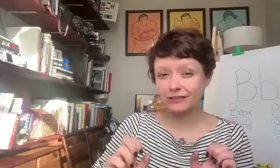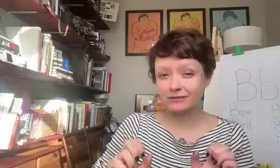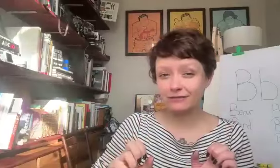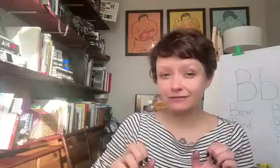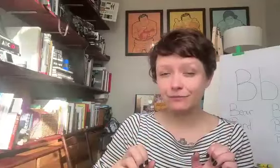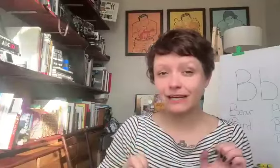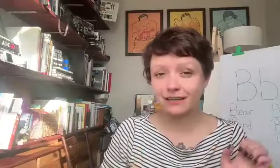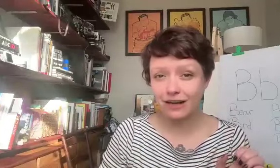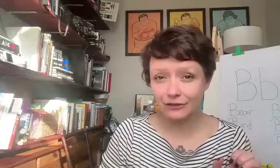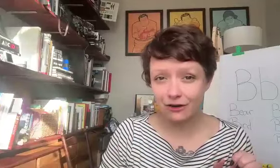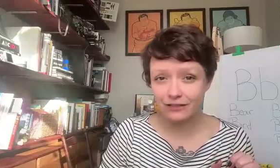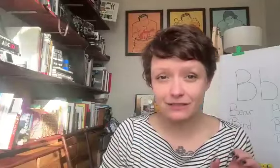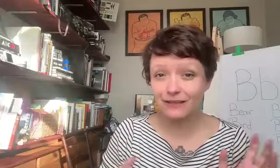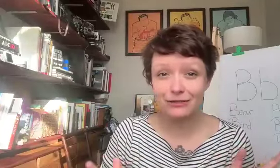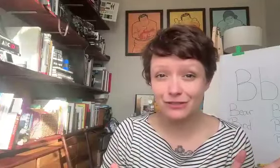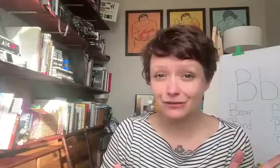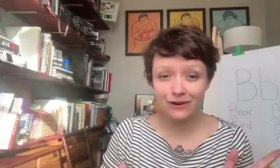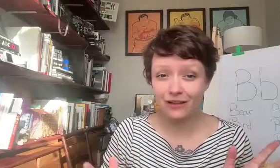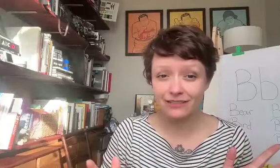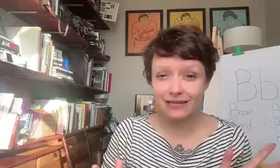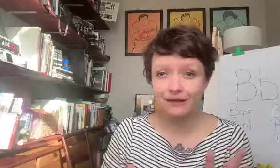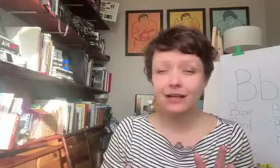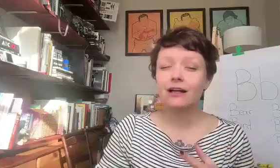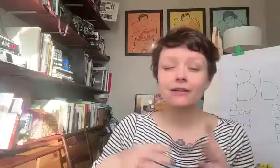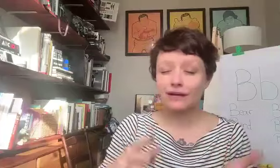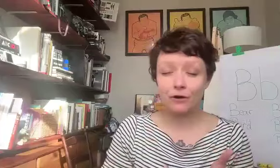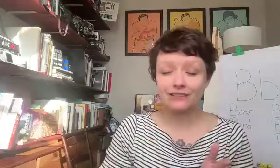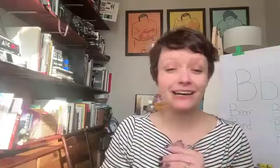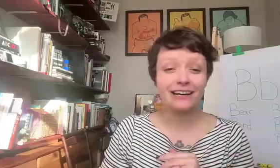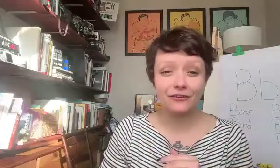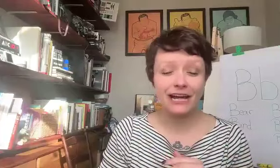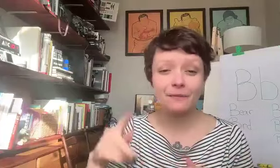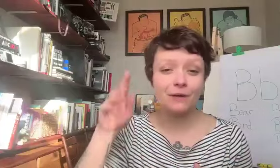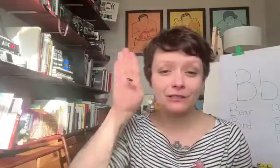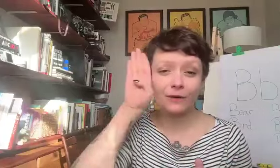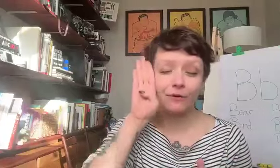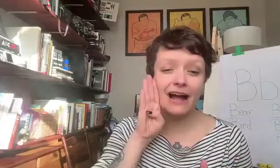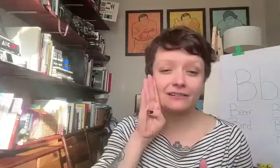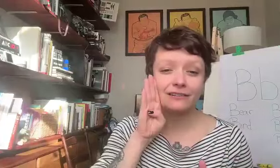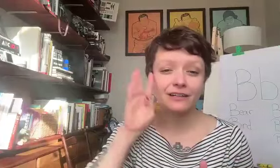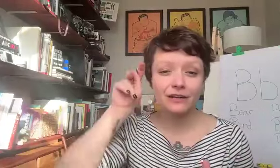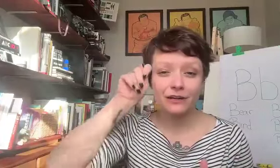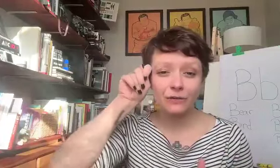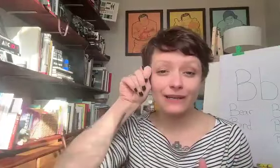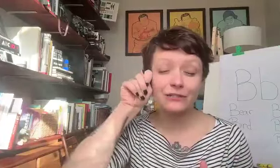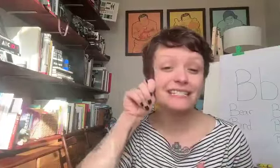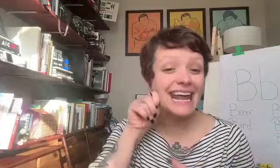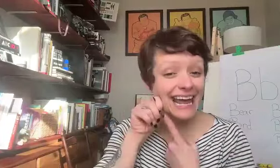colors because colors are also something you do all the time. We can focus on it another day. But so we have brown. We can do tan